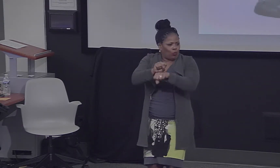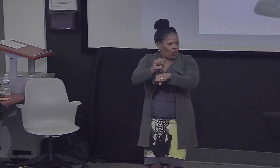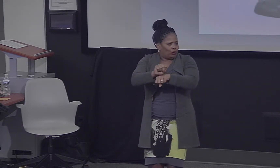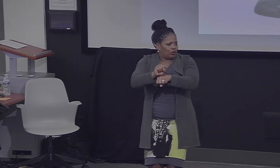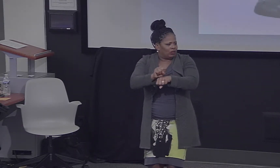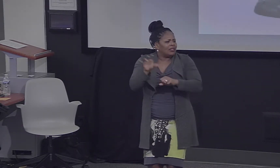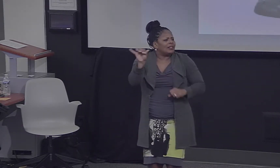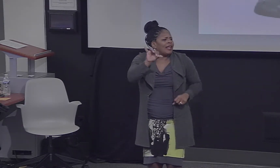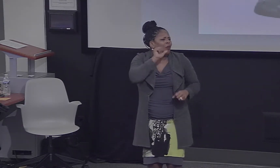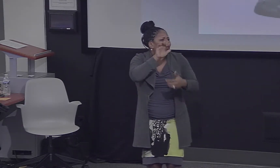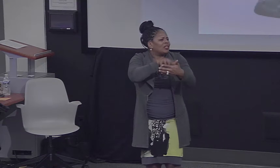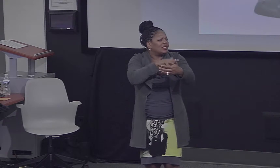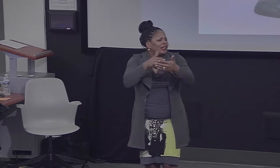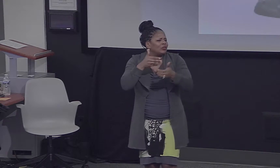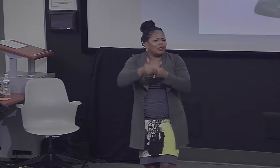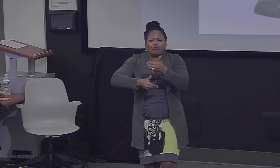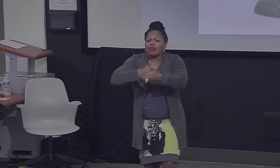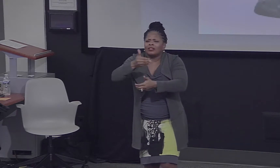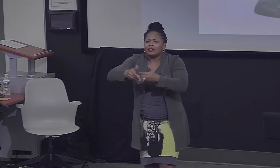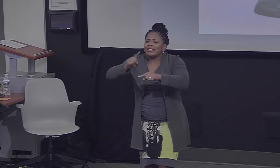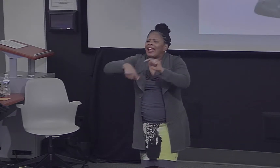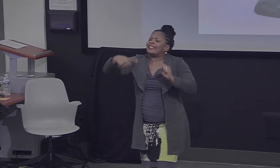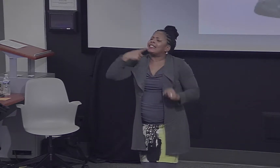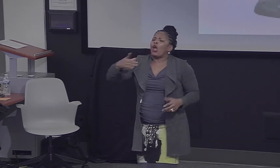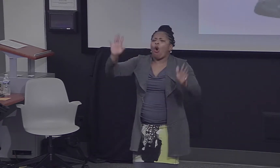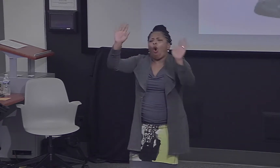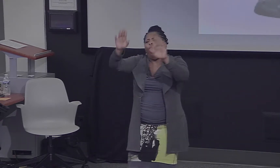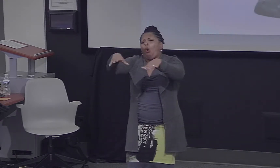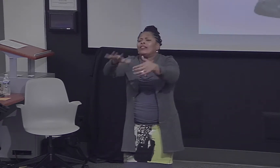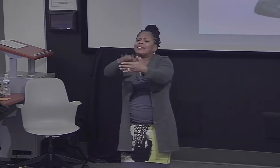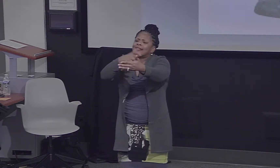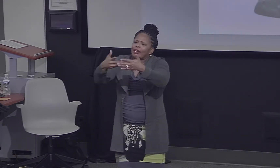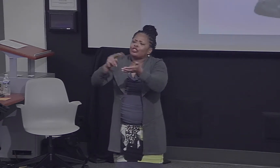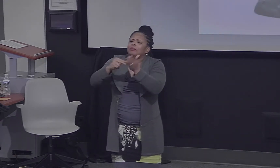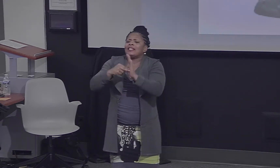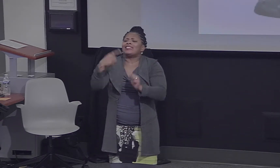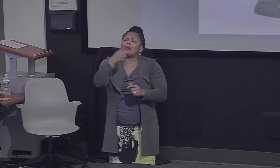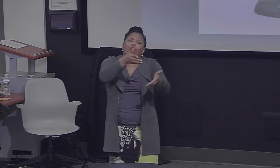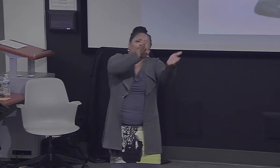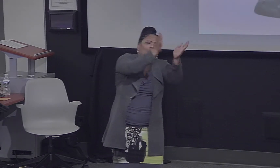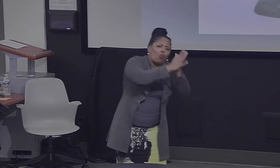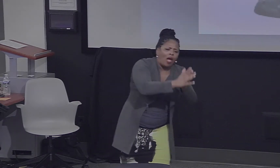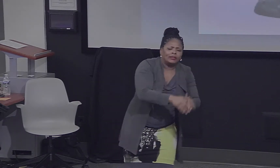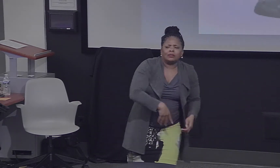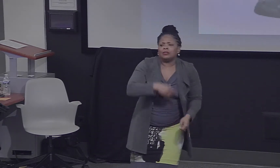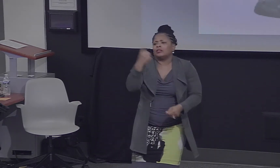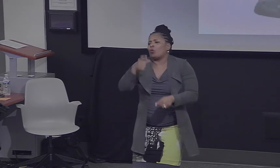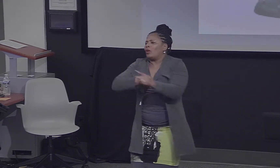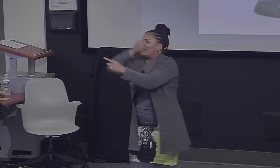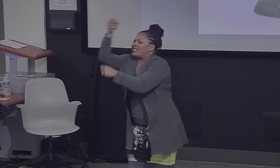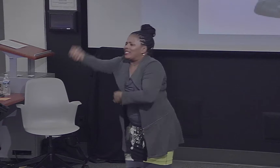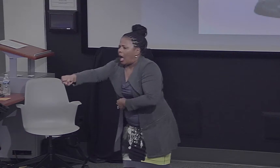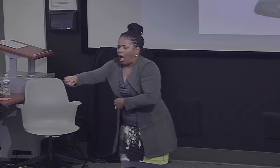specific parts are. That would give you a better understanding of how this is happening. So the same thing happens with